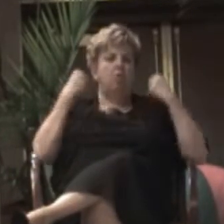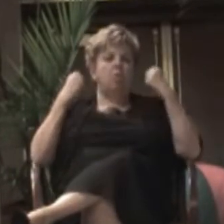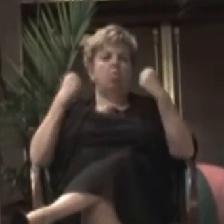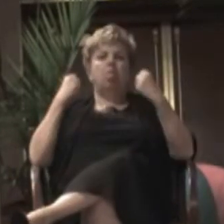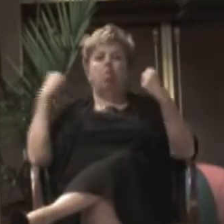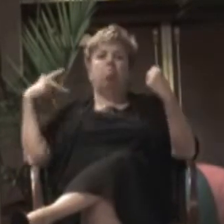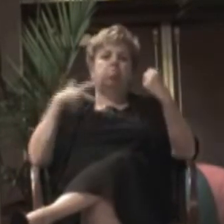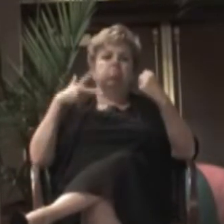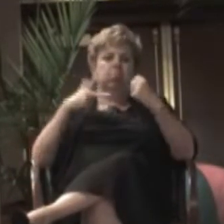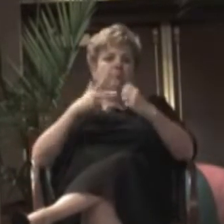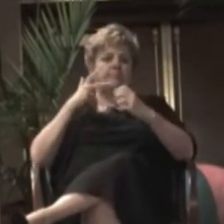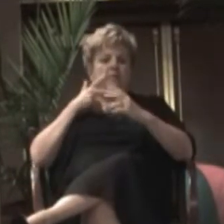run down and killed 2 people.